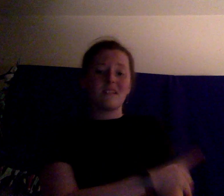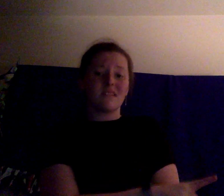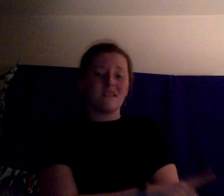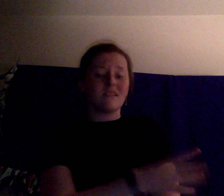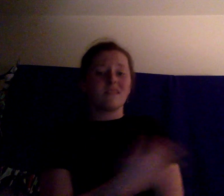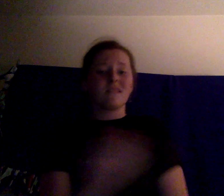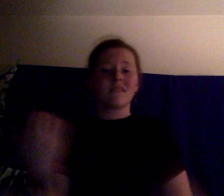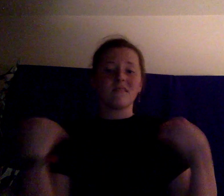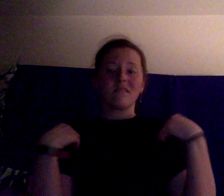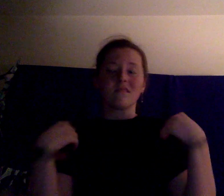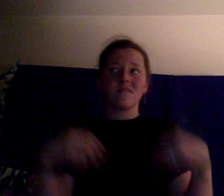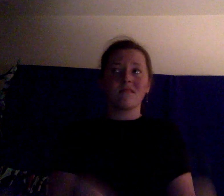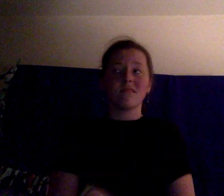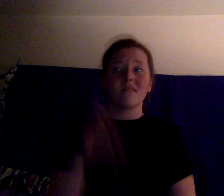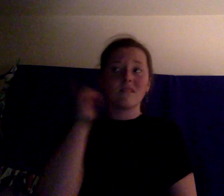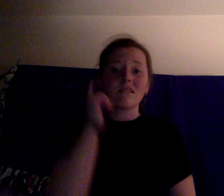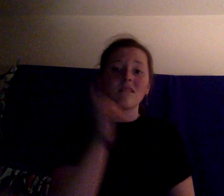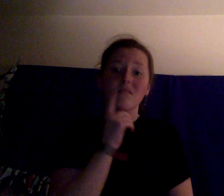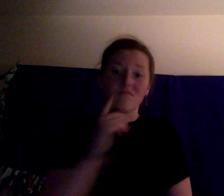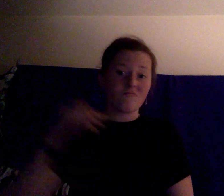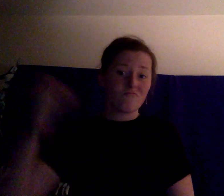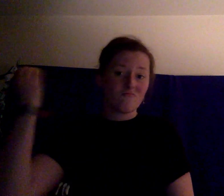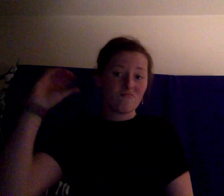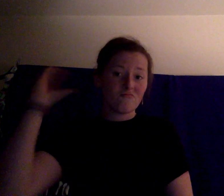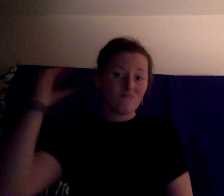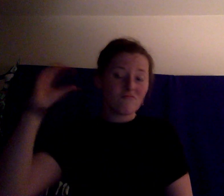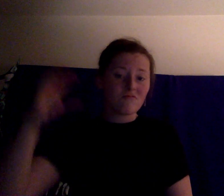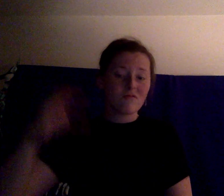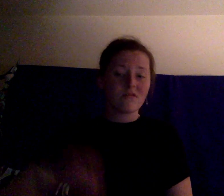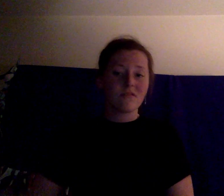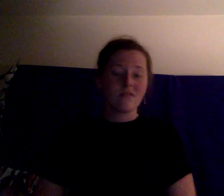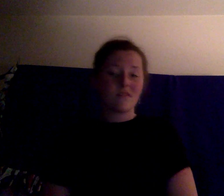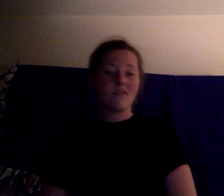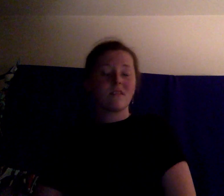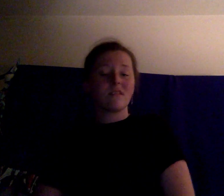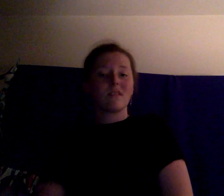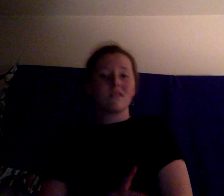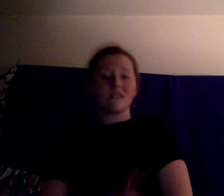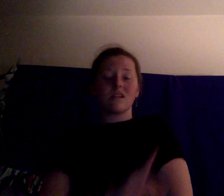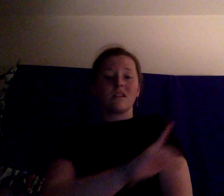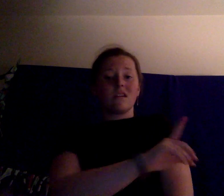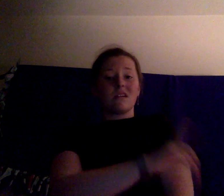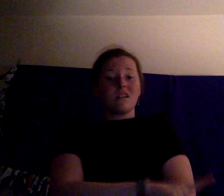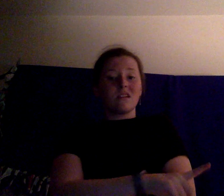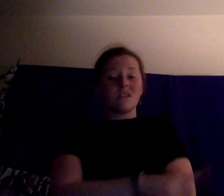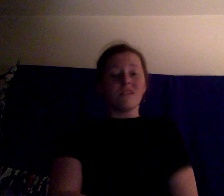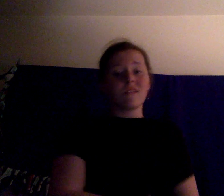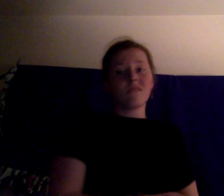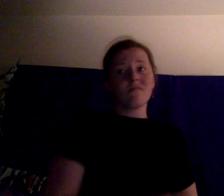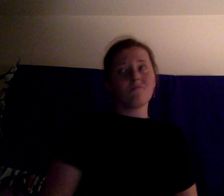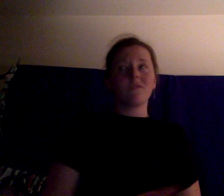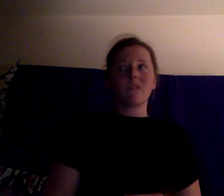High, and he graduated from Brandon Valley High School in 1986 and then went